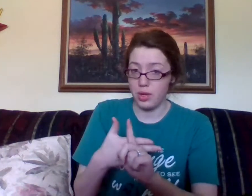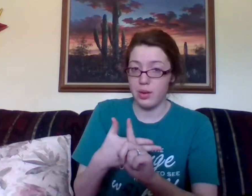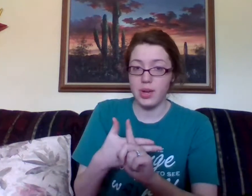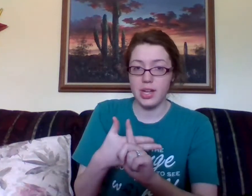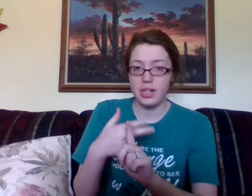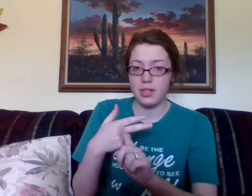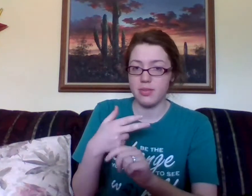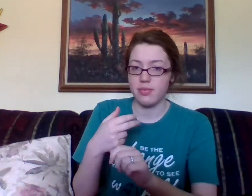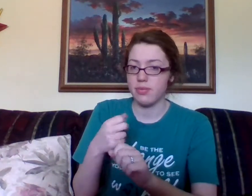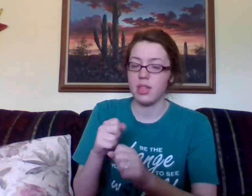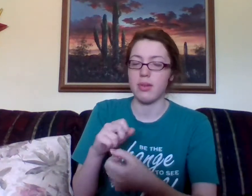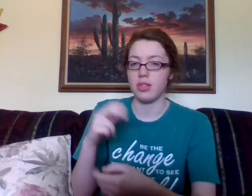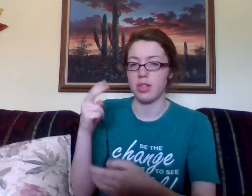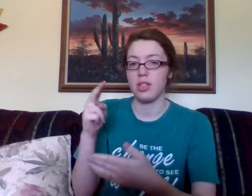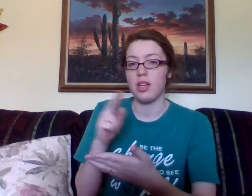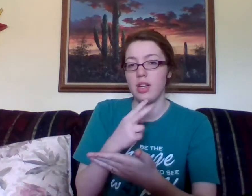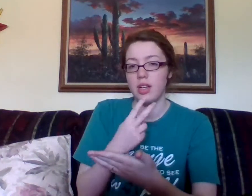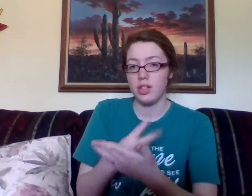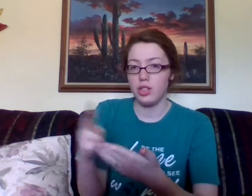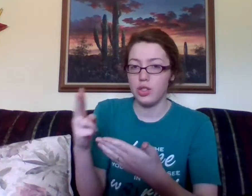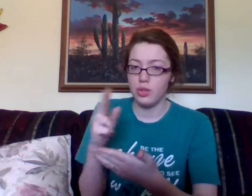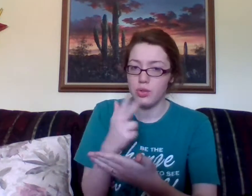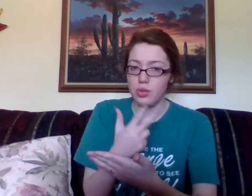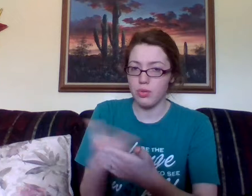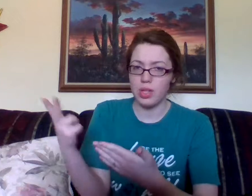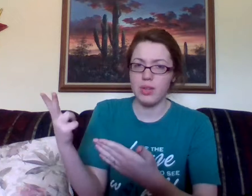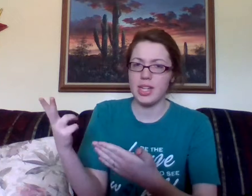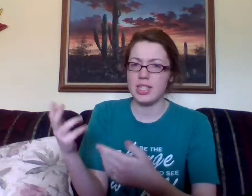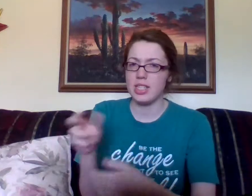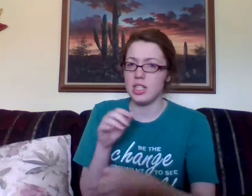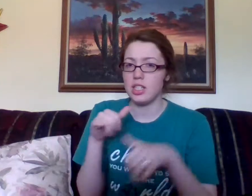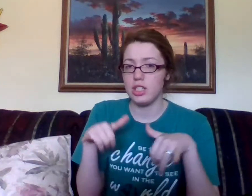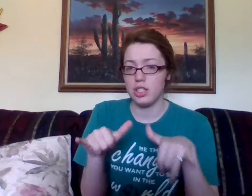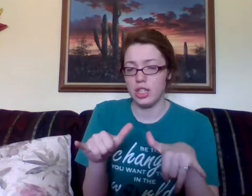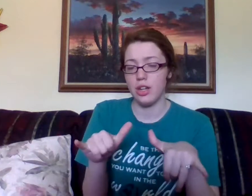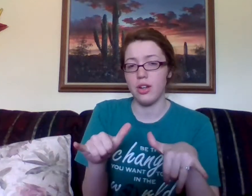2-3 weeks. I'm sorry, 2-3 weeks still